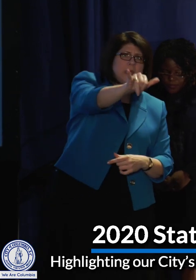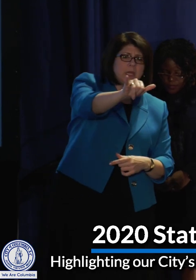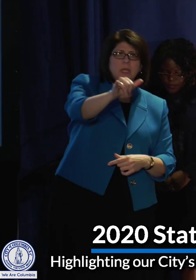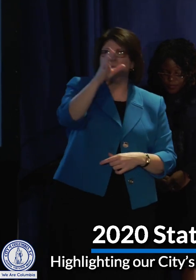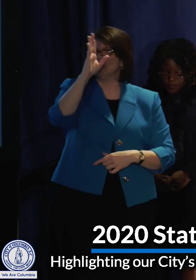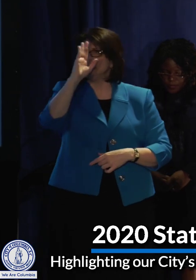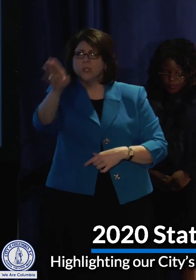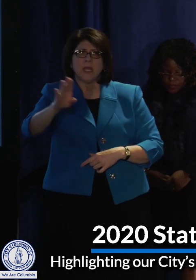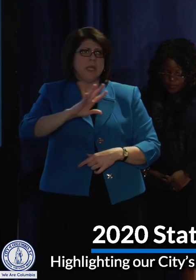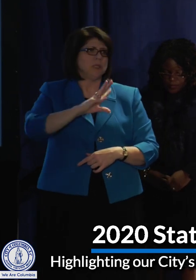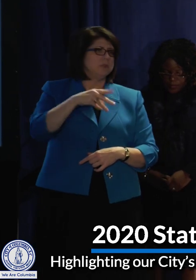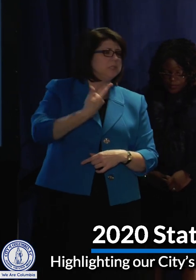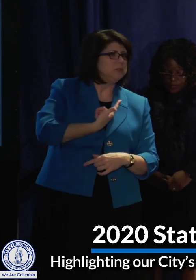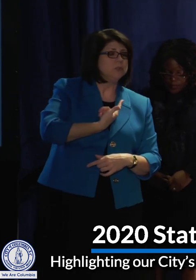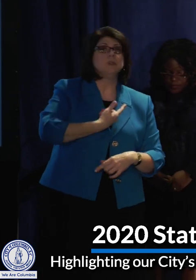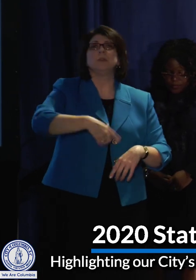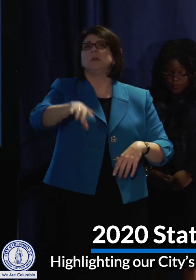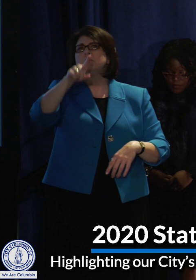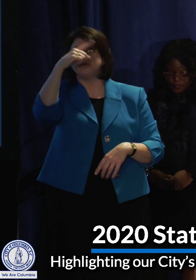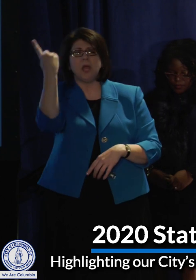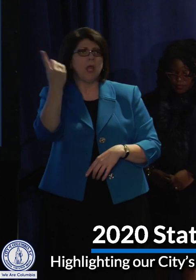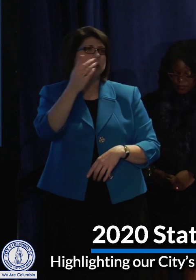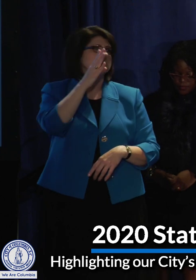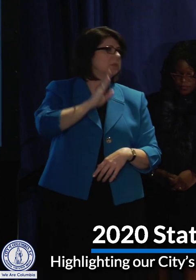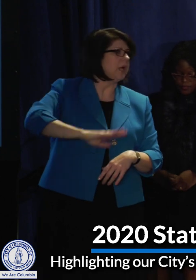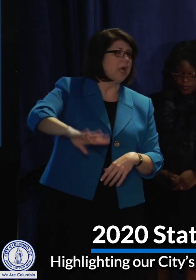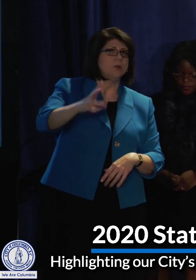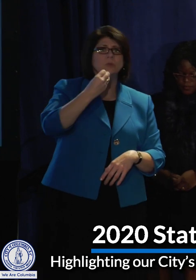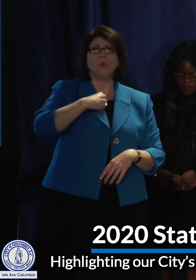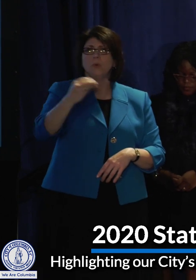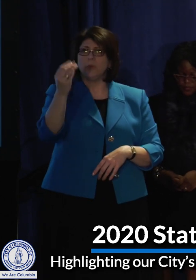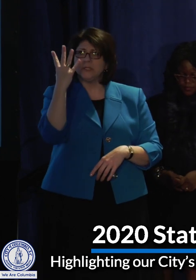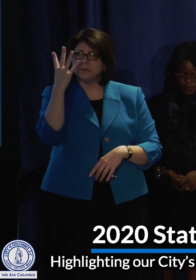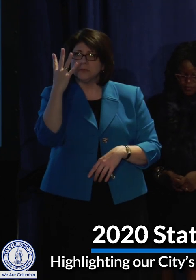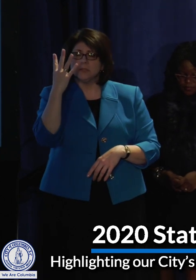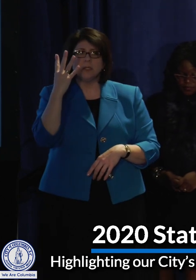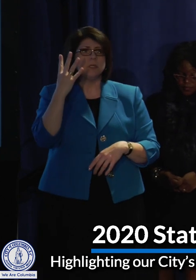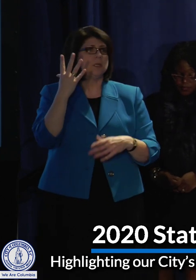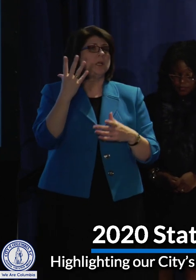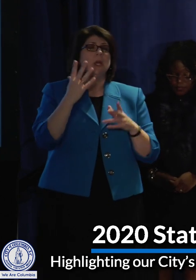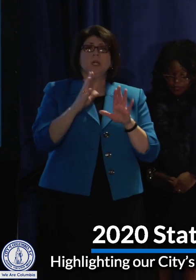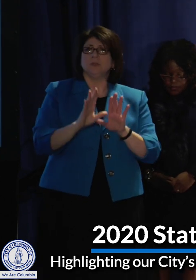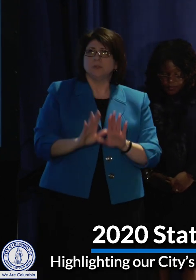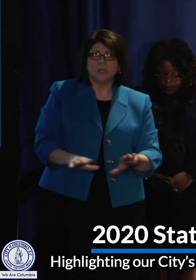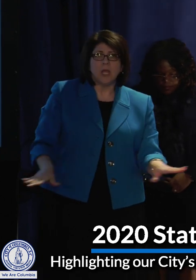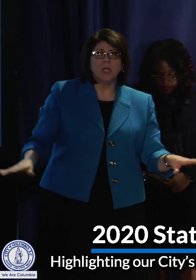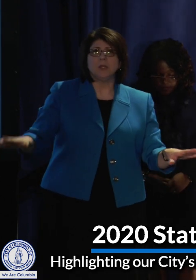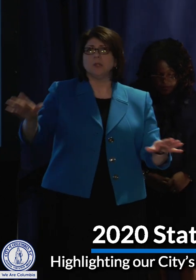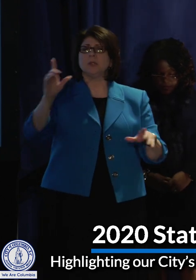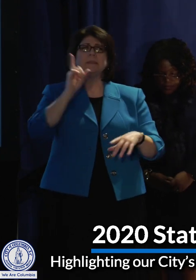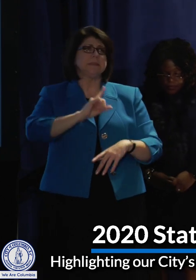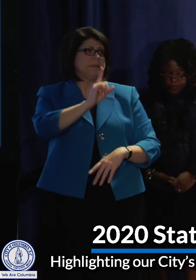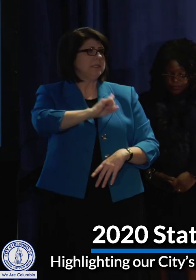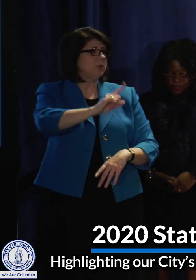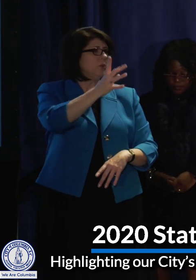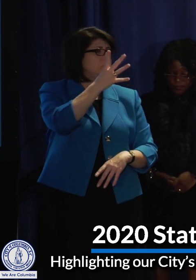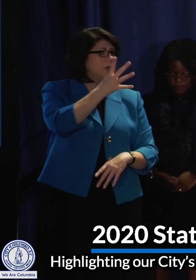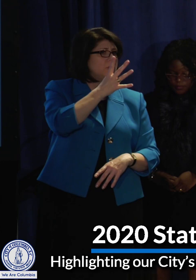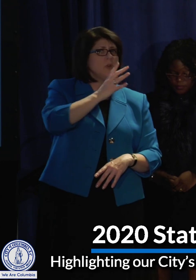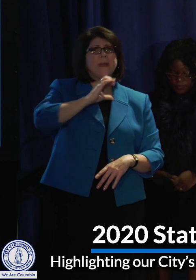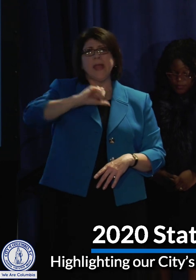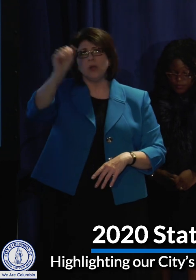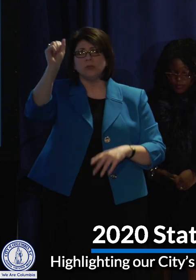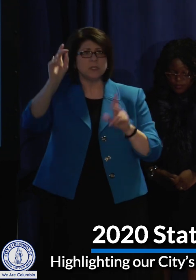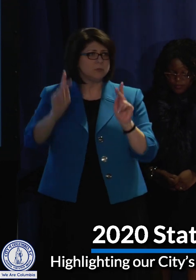straight, transgender, black, brown, or white, child, single mother,